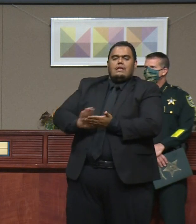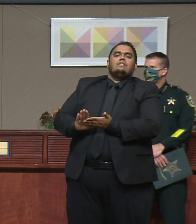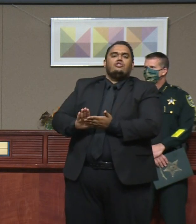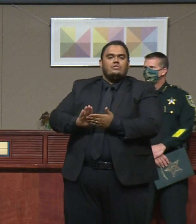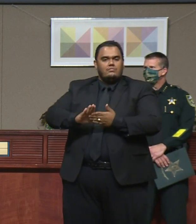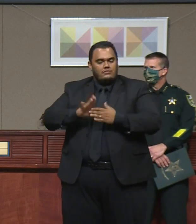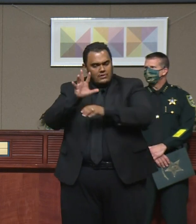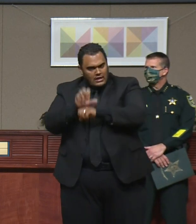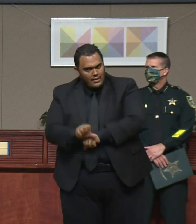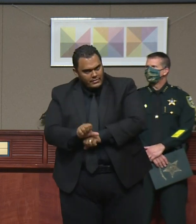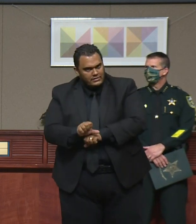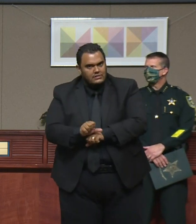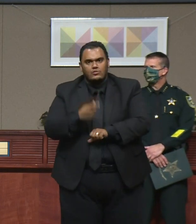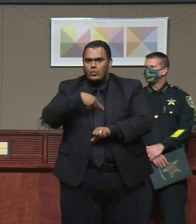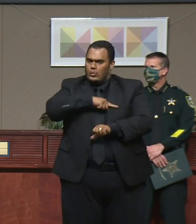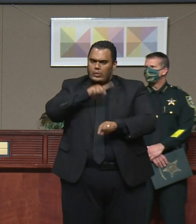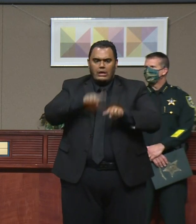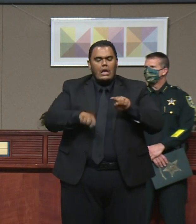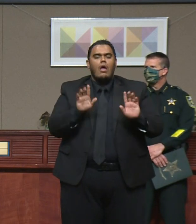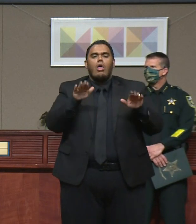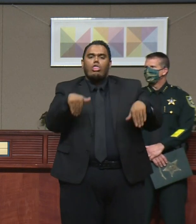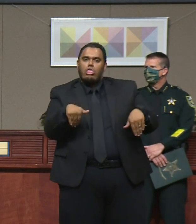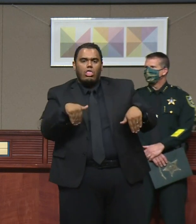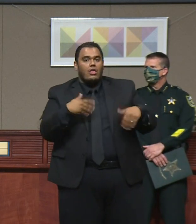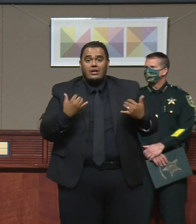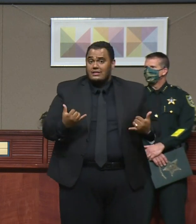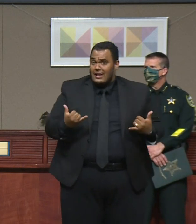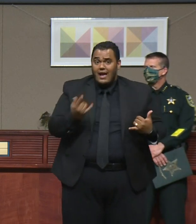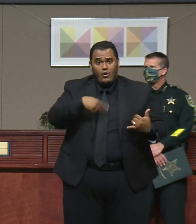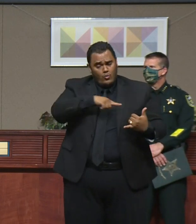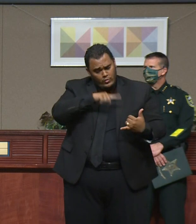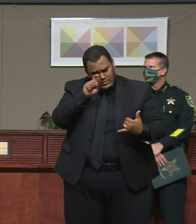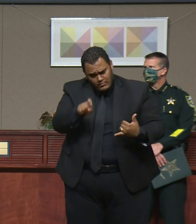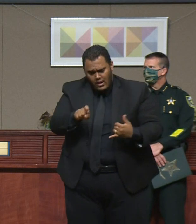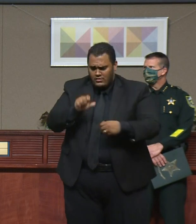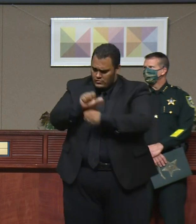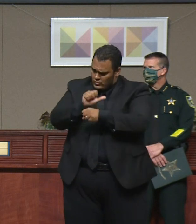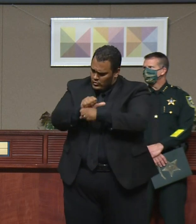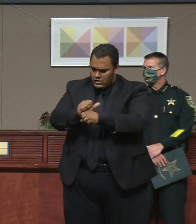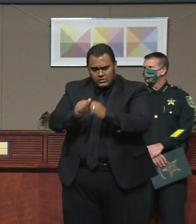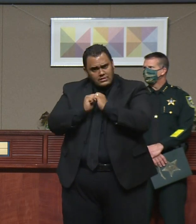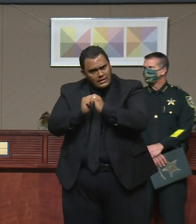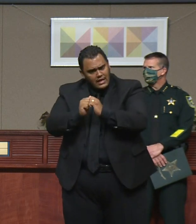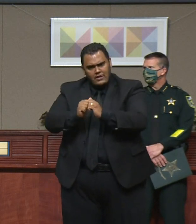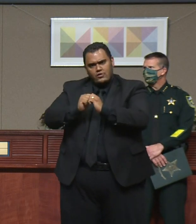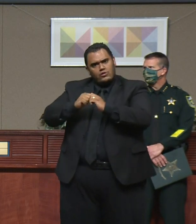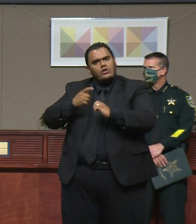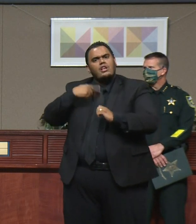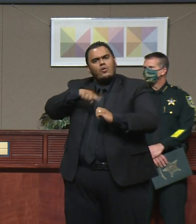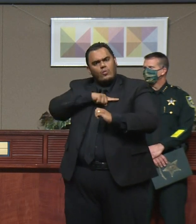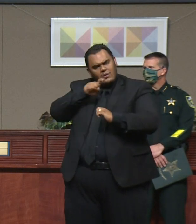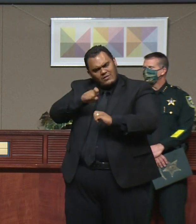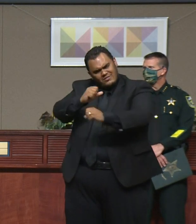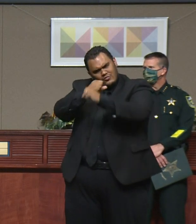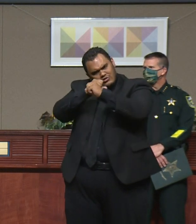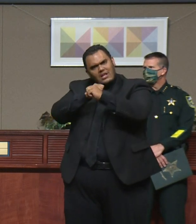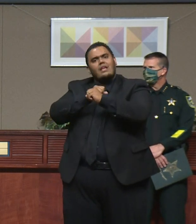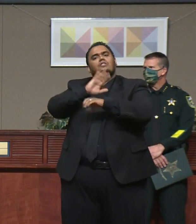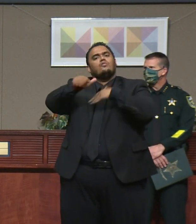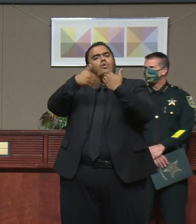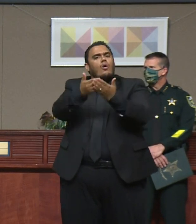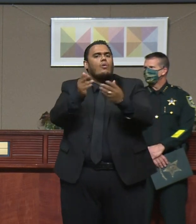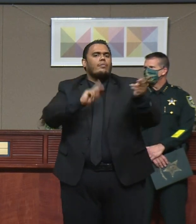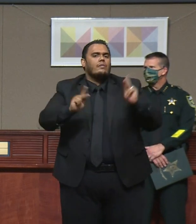but together we can continue on this responsible path and ensure the steps we're taking to protect health and well-being for all of